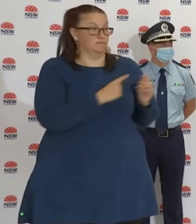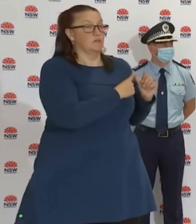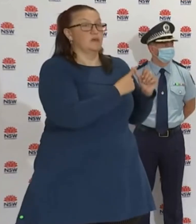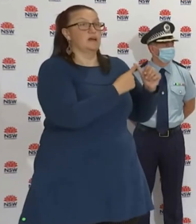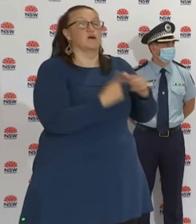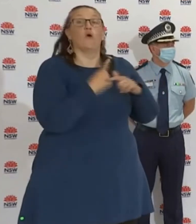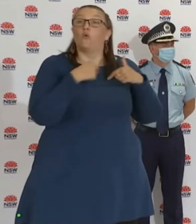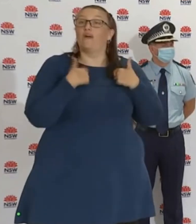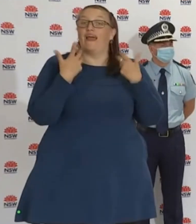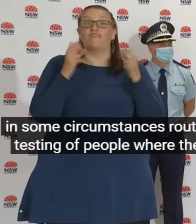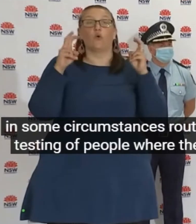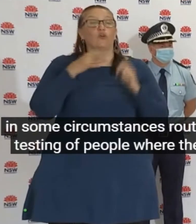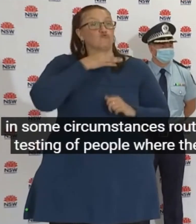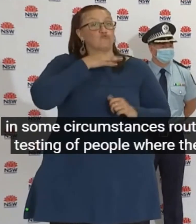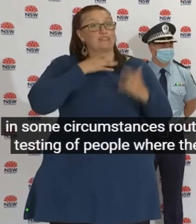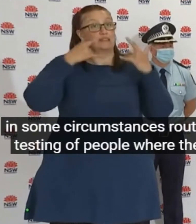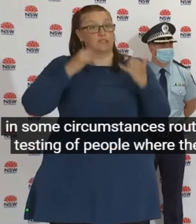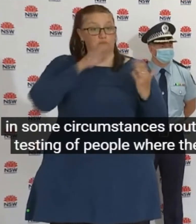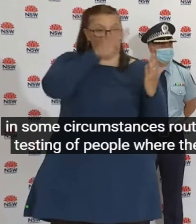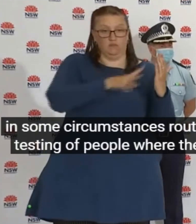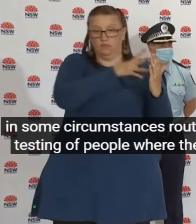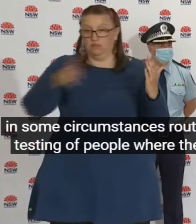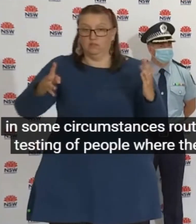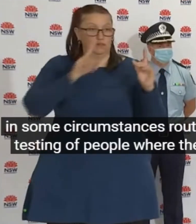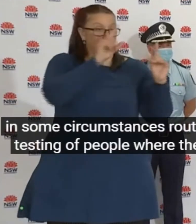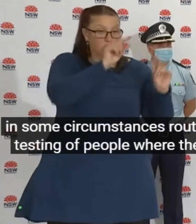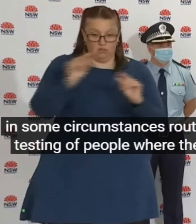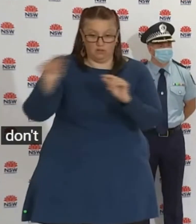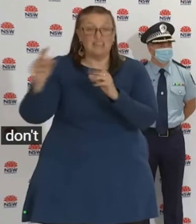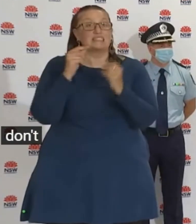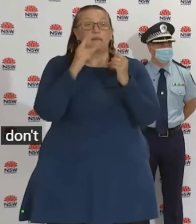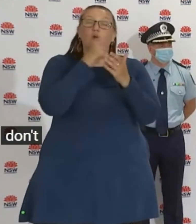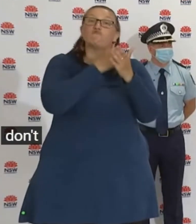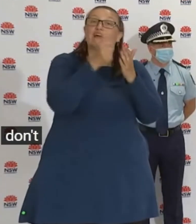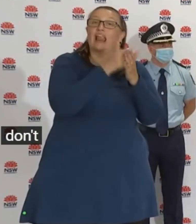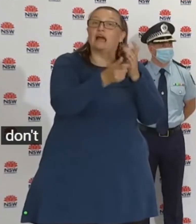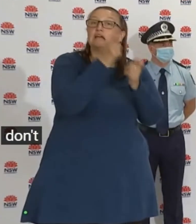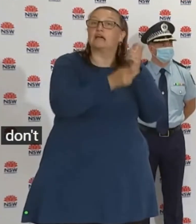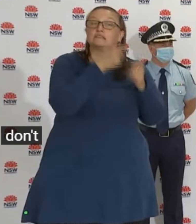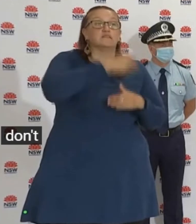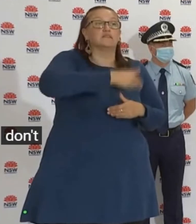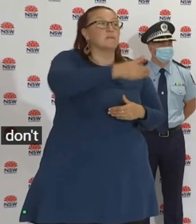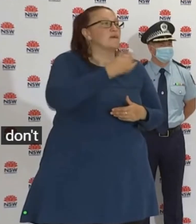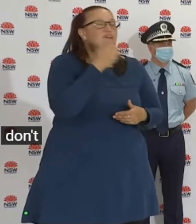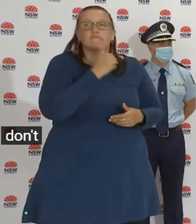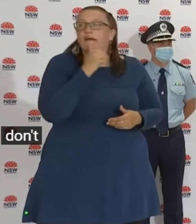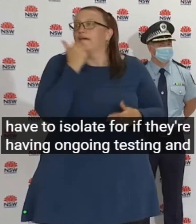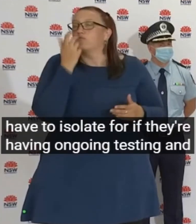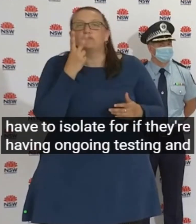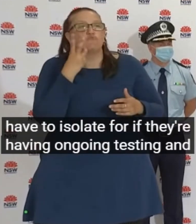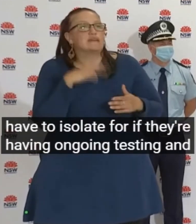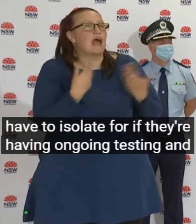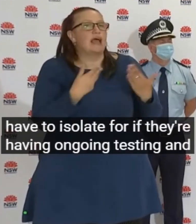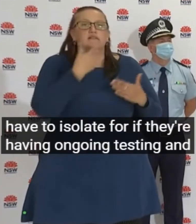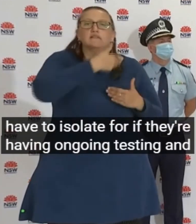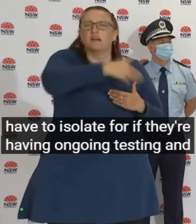some circumstances, routine testing of people where they don't have to isolate if they're having ongoing testing and surveillance. But for other people